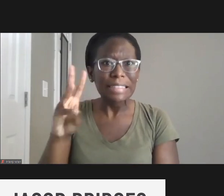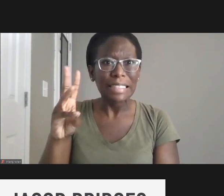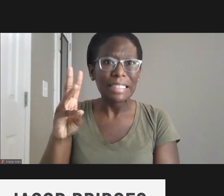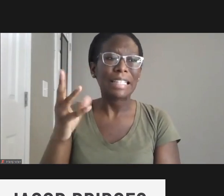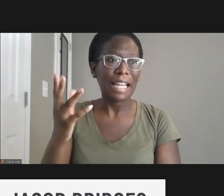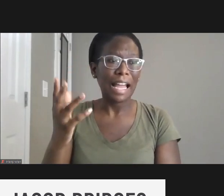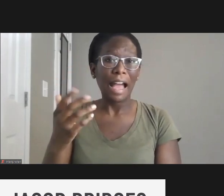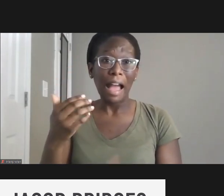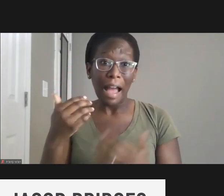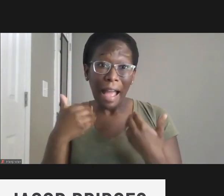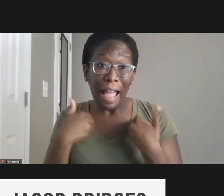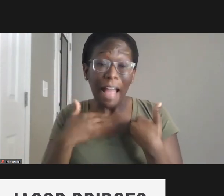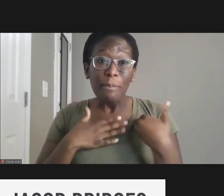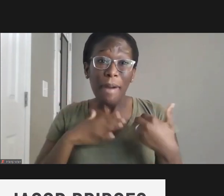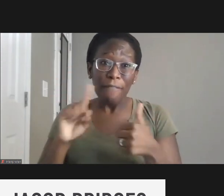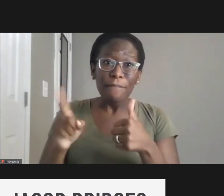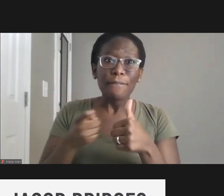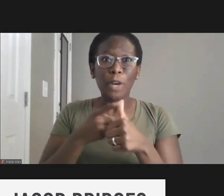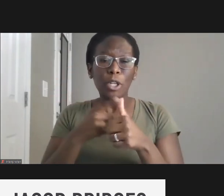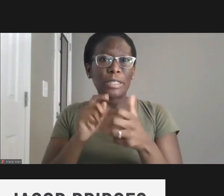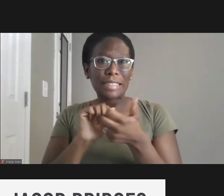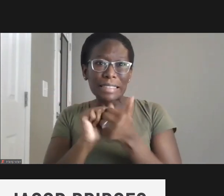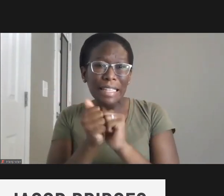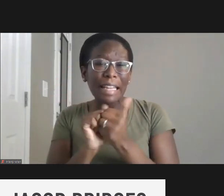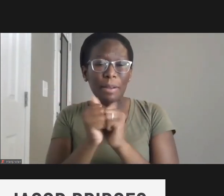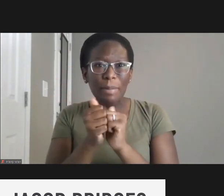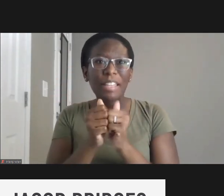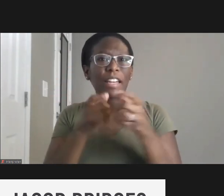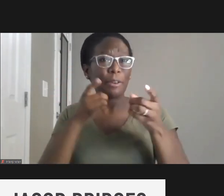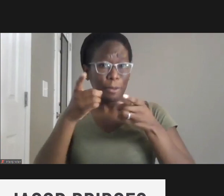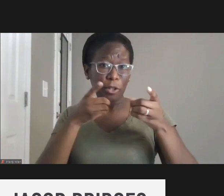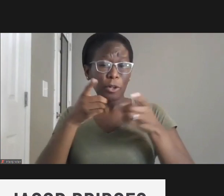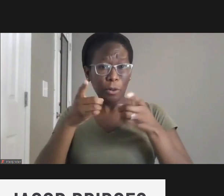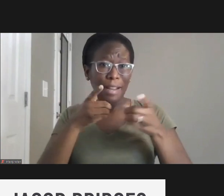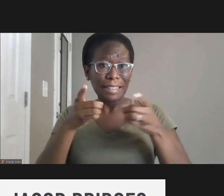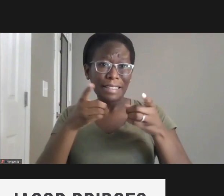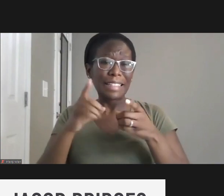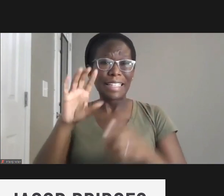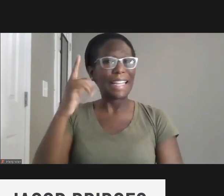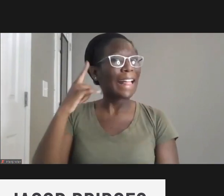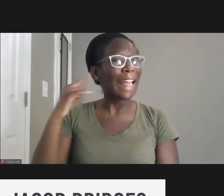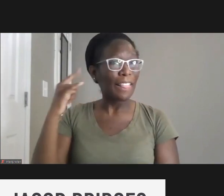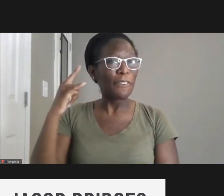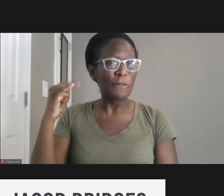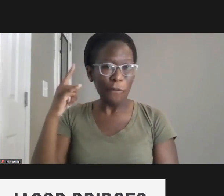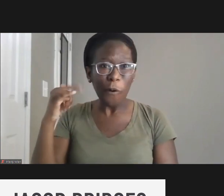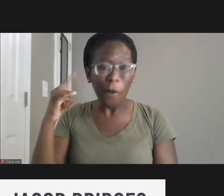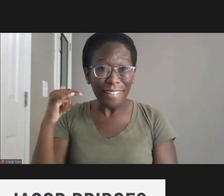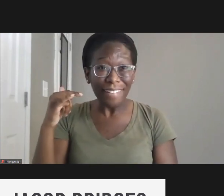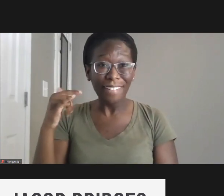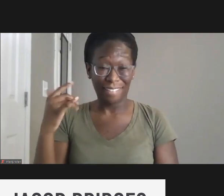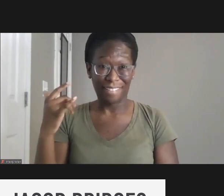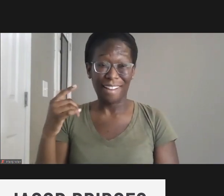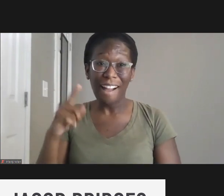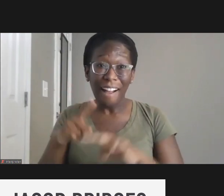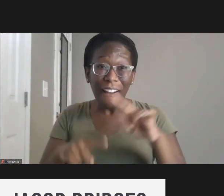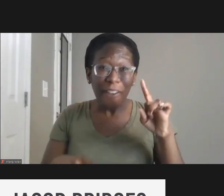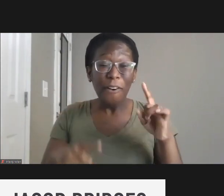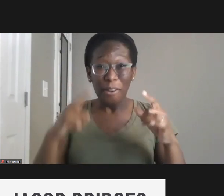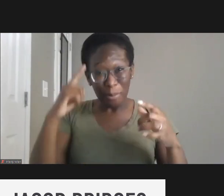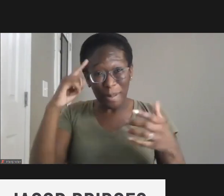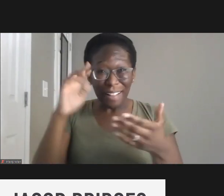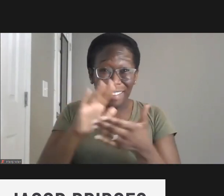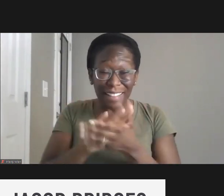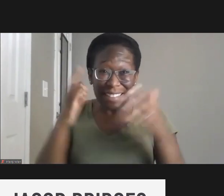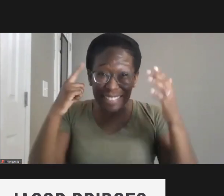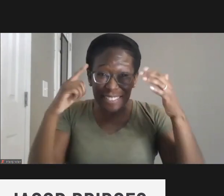directing a field campaign in California. I couldn't believe that my passion was leading me all the way